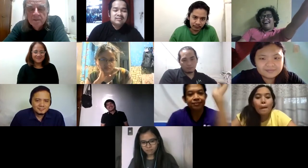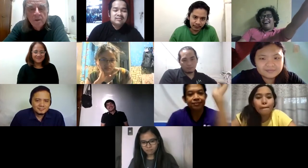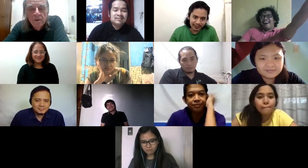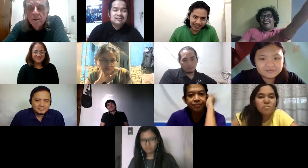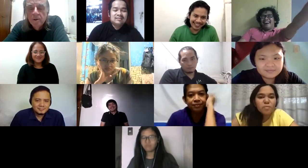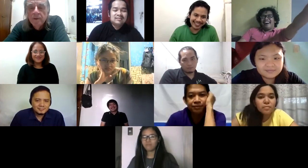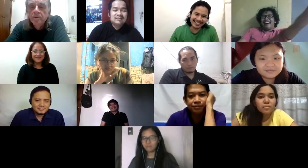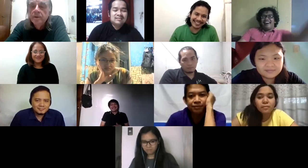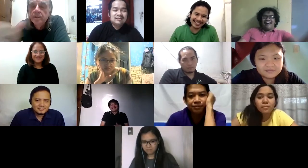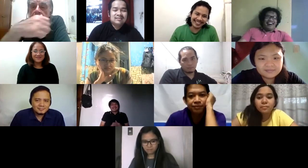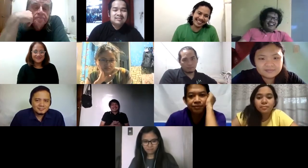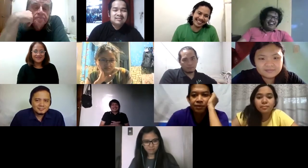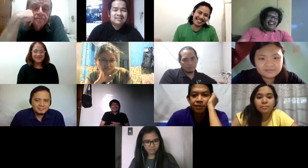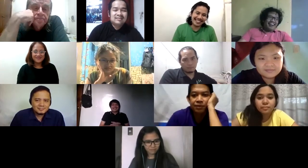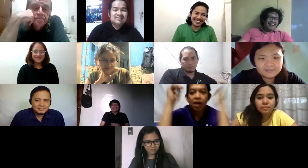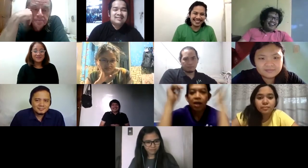That's the only way you can deal with people.